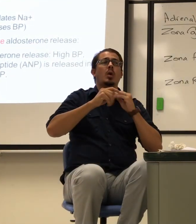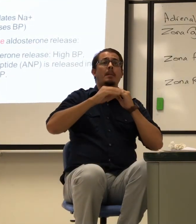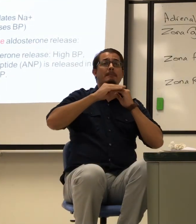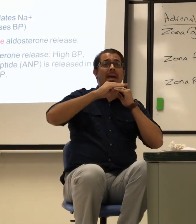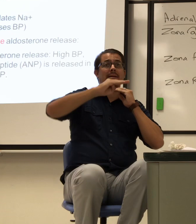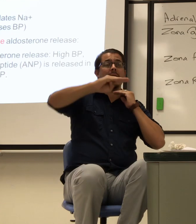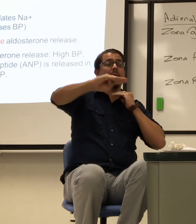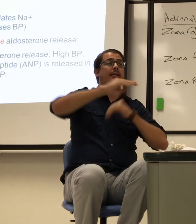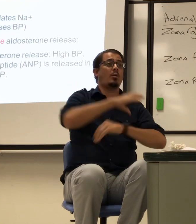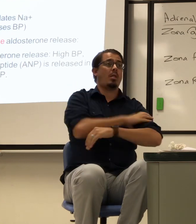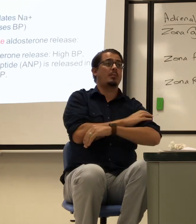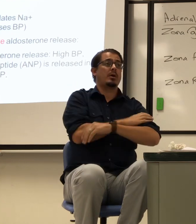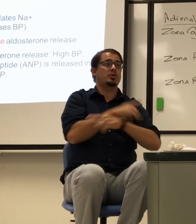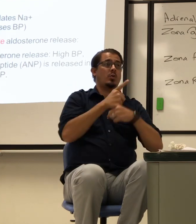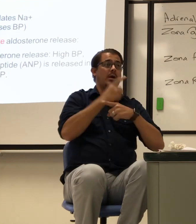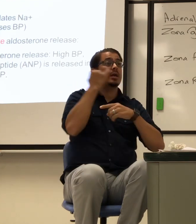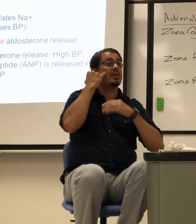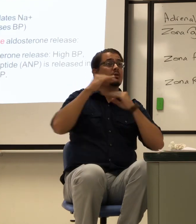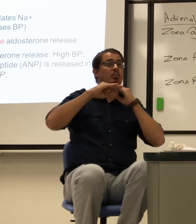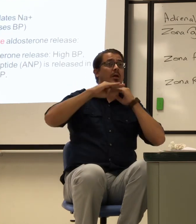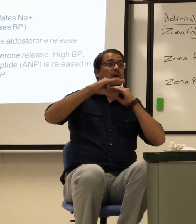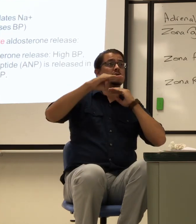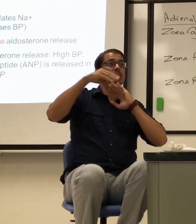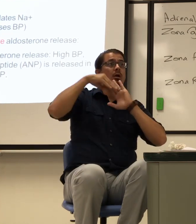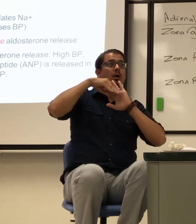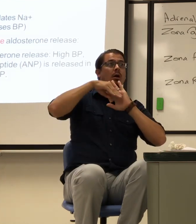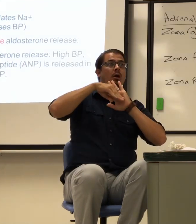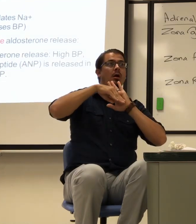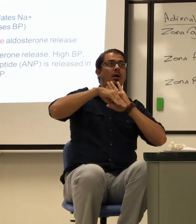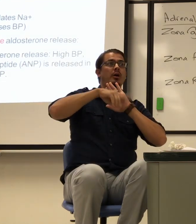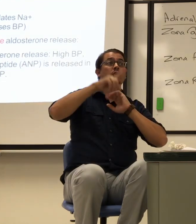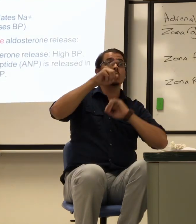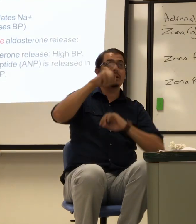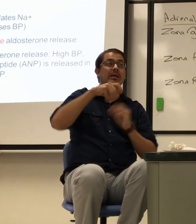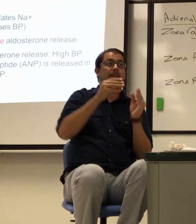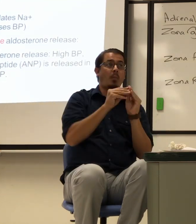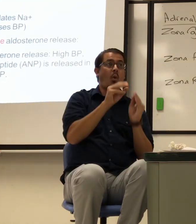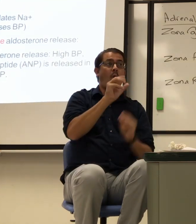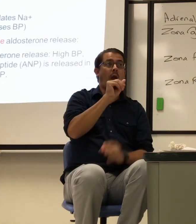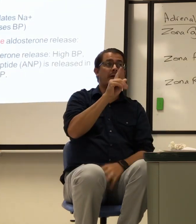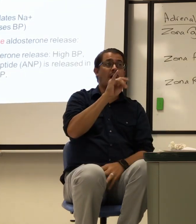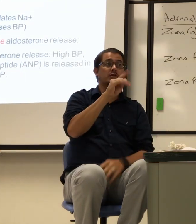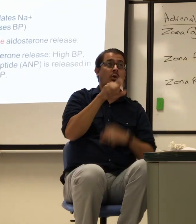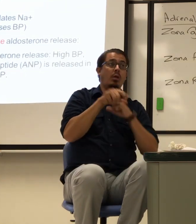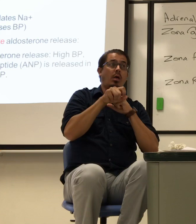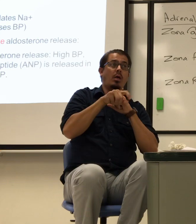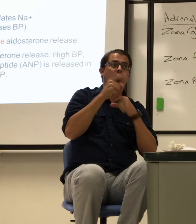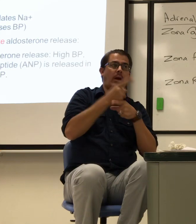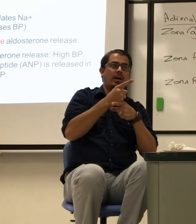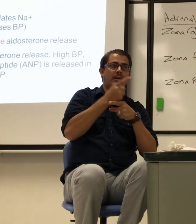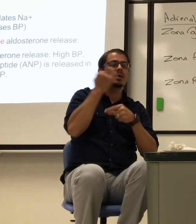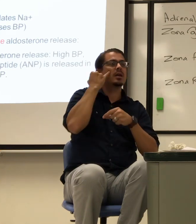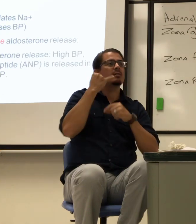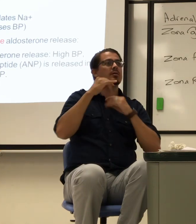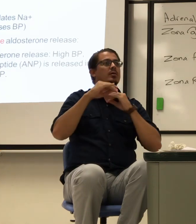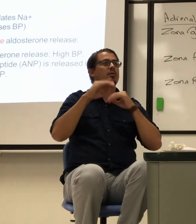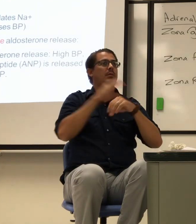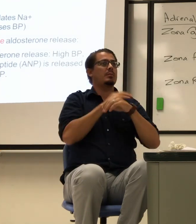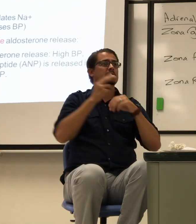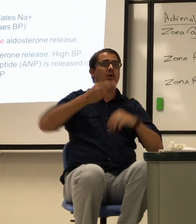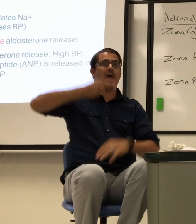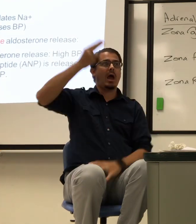pressure, if your blood pressure is dropping, you need aldosterone. If your blood pressure is too high, you don't